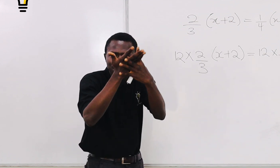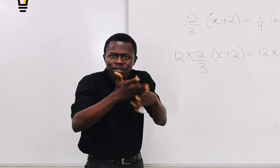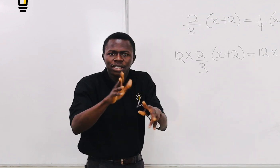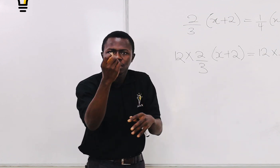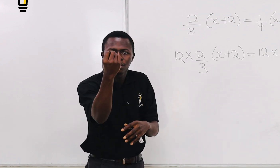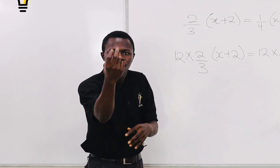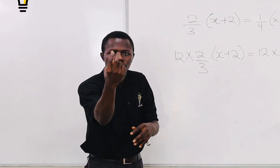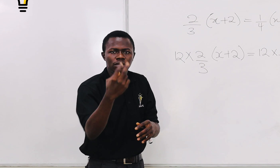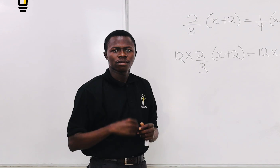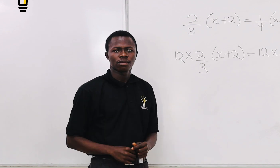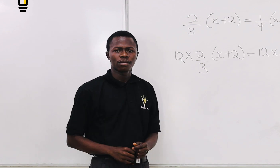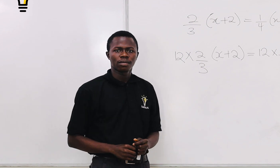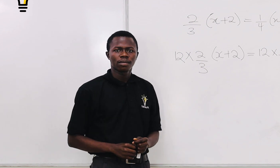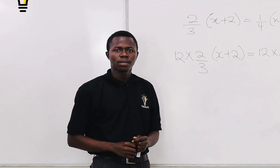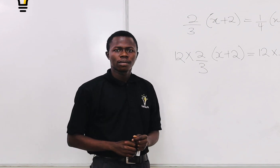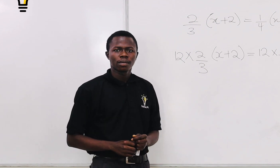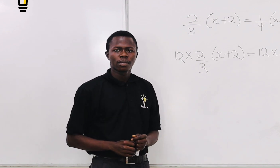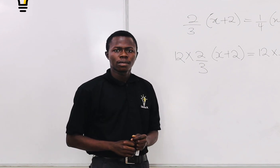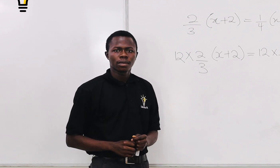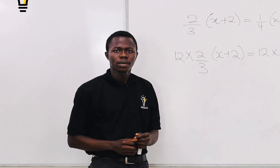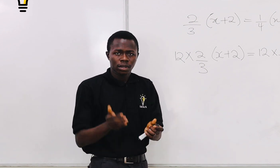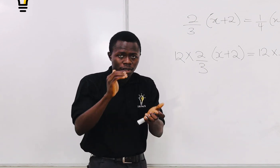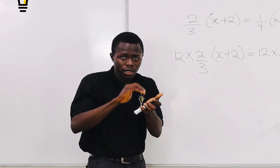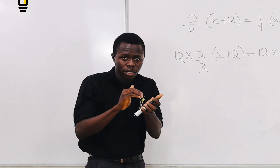We know 3 will divide 12 by,